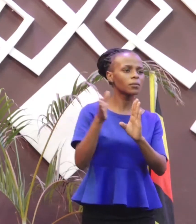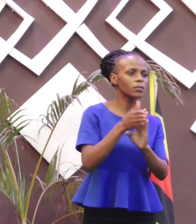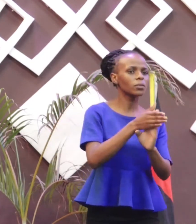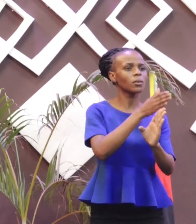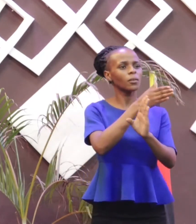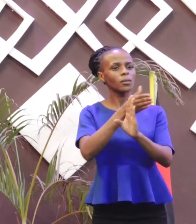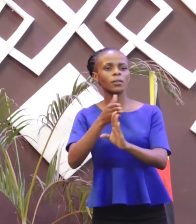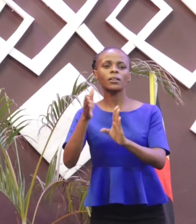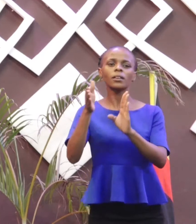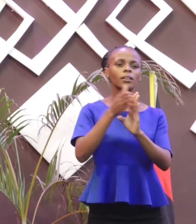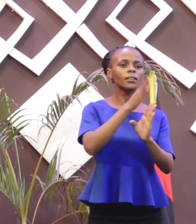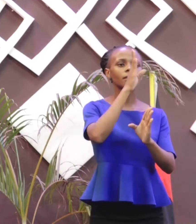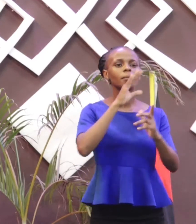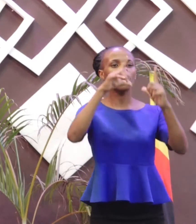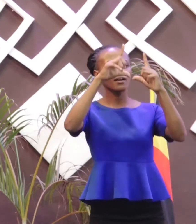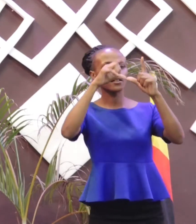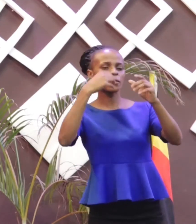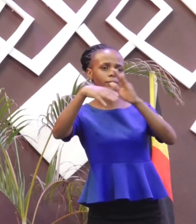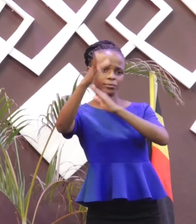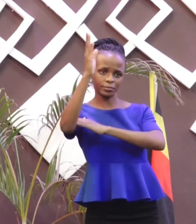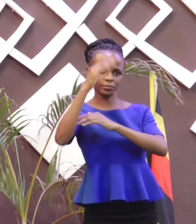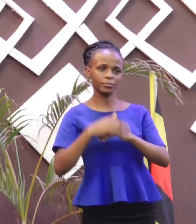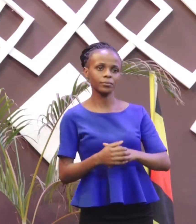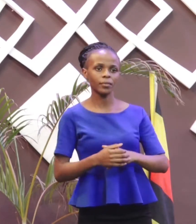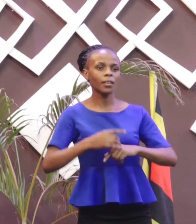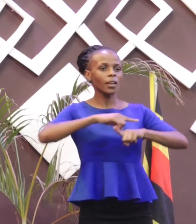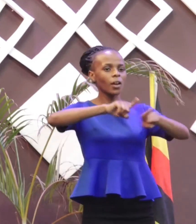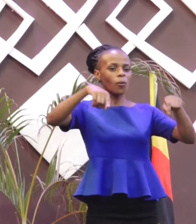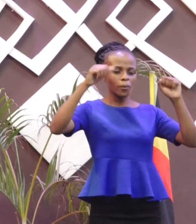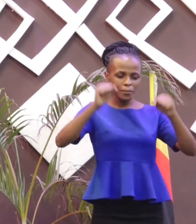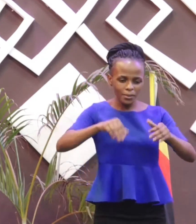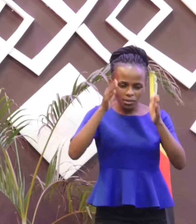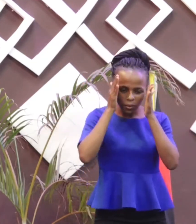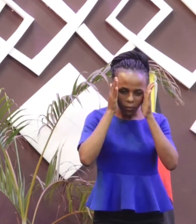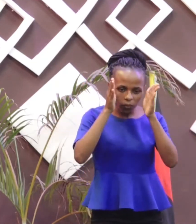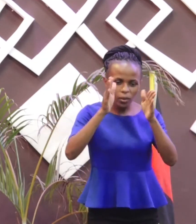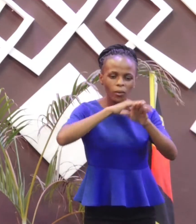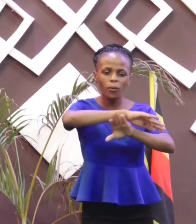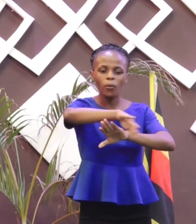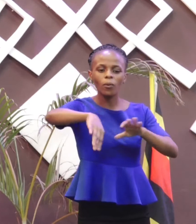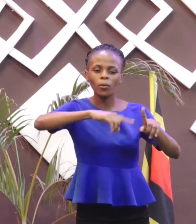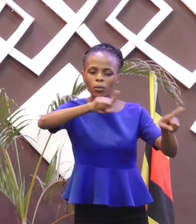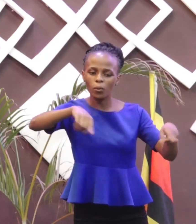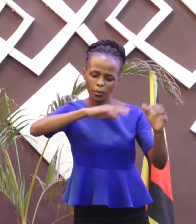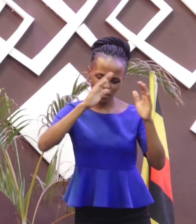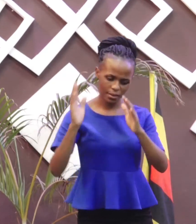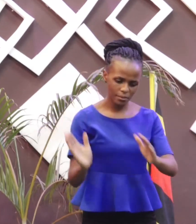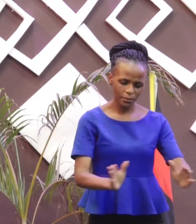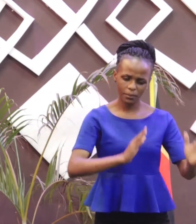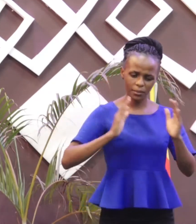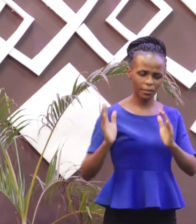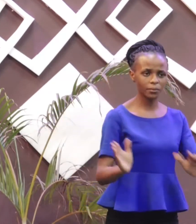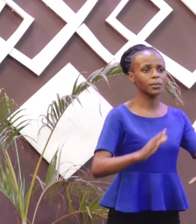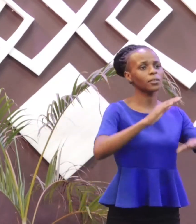God. Tulina okubanga tuluŋŋamizibwa ekigambo kya Katonda. We must focus whatever we plan on the word of God.